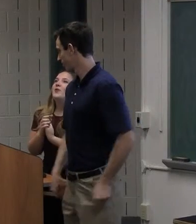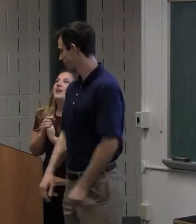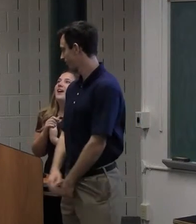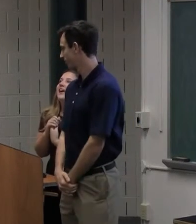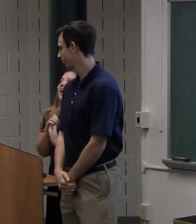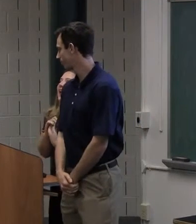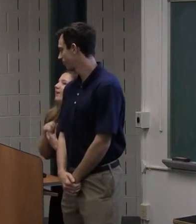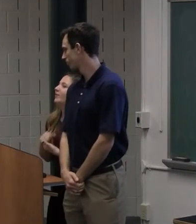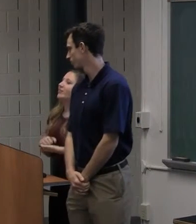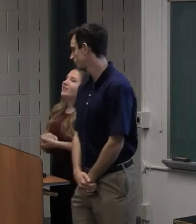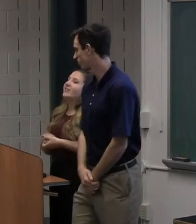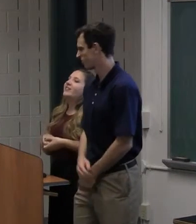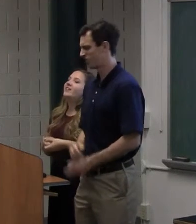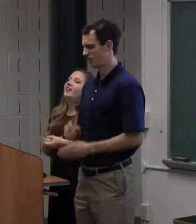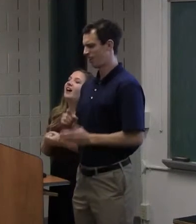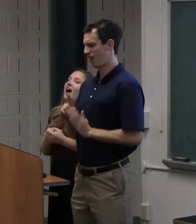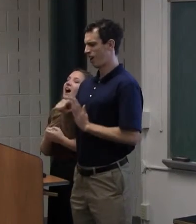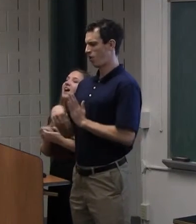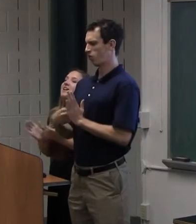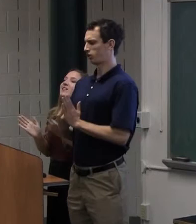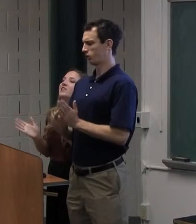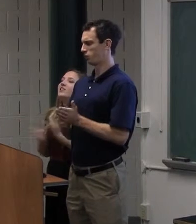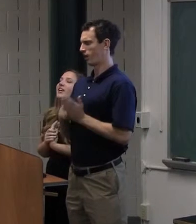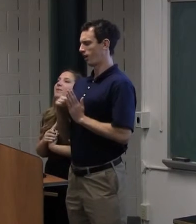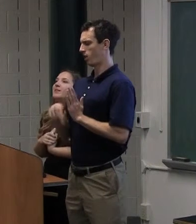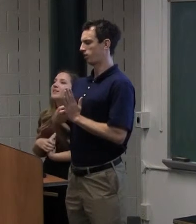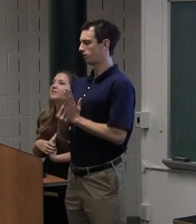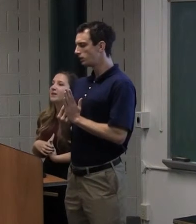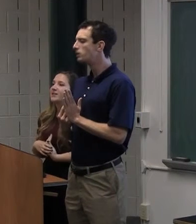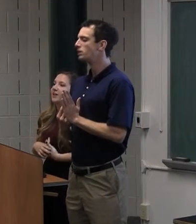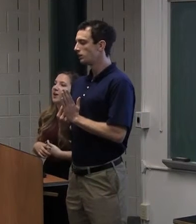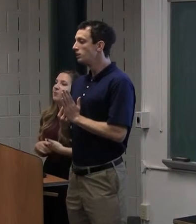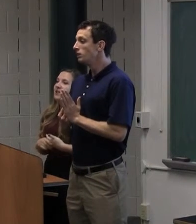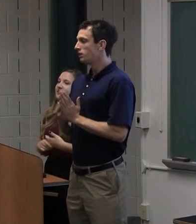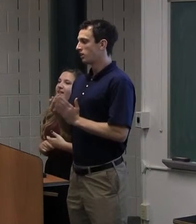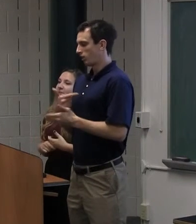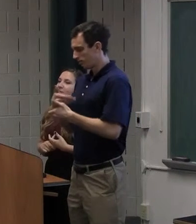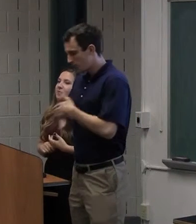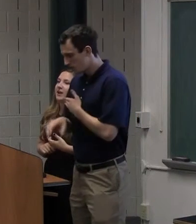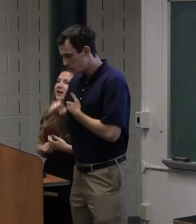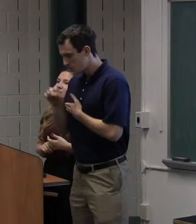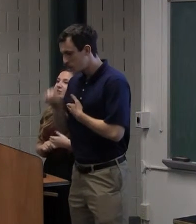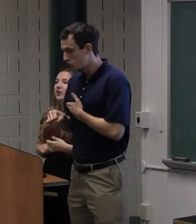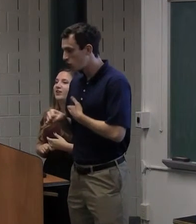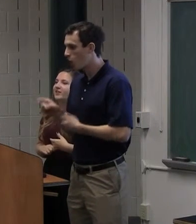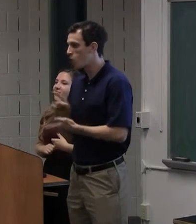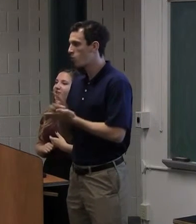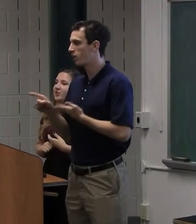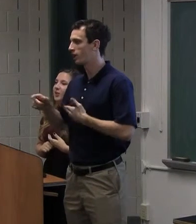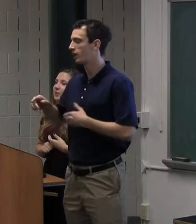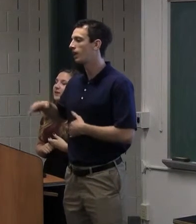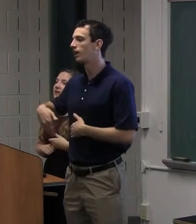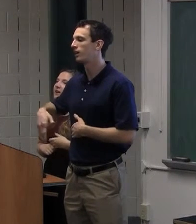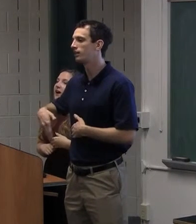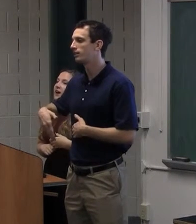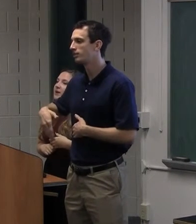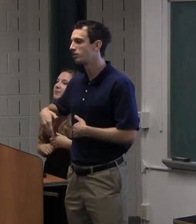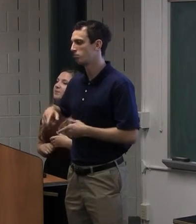So, hours. I came into the semester a week late before I actually started an